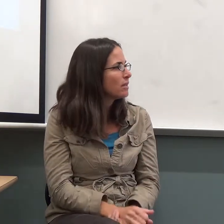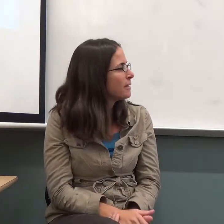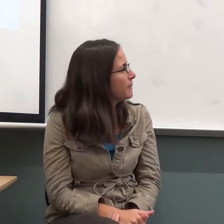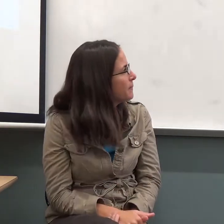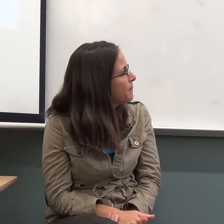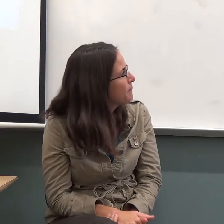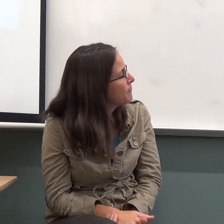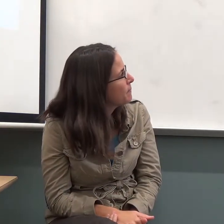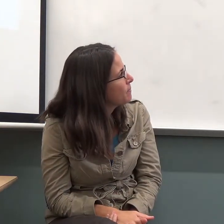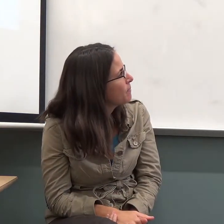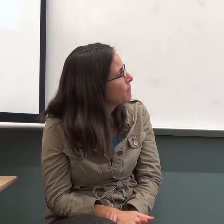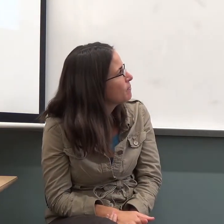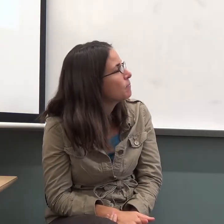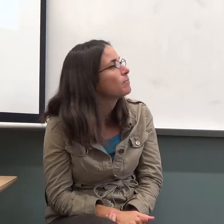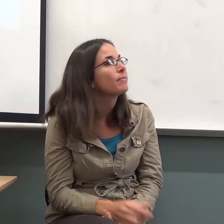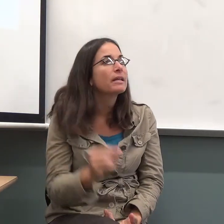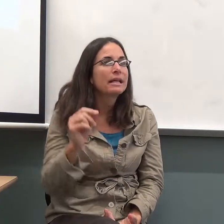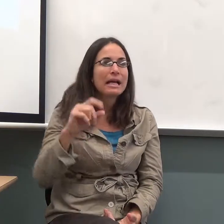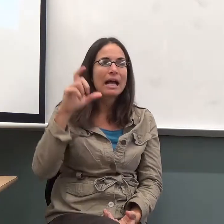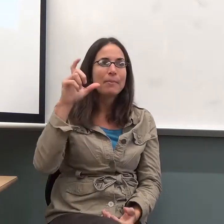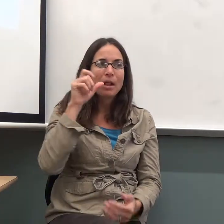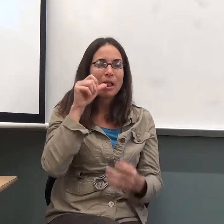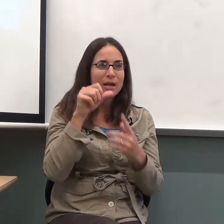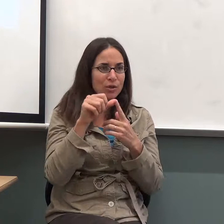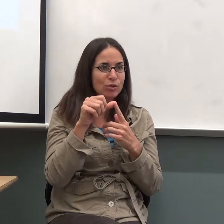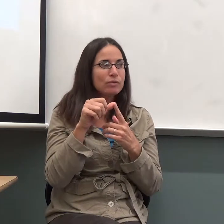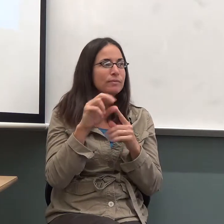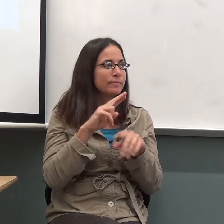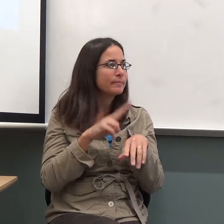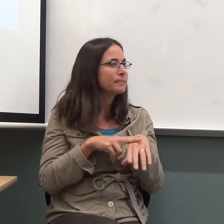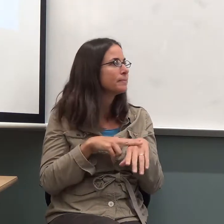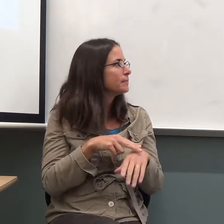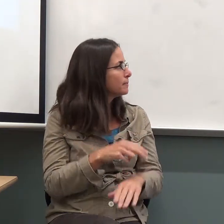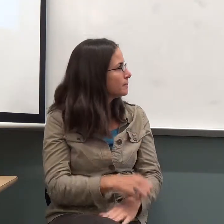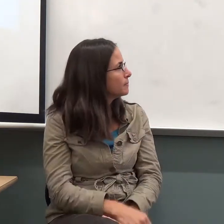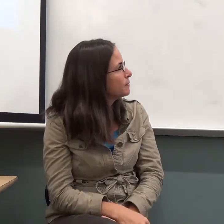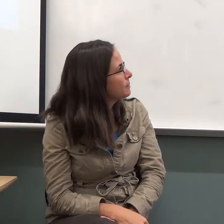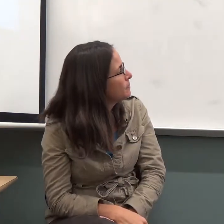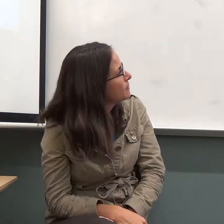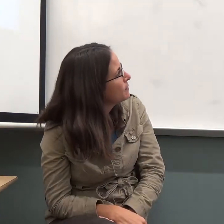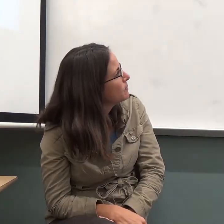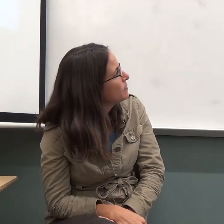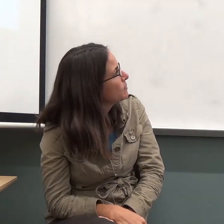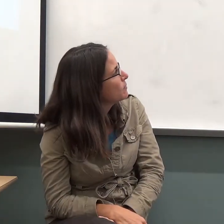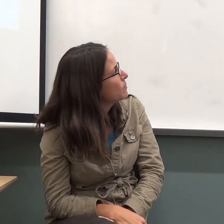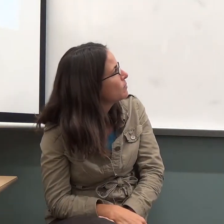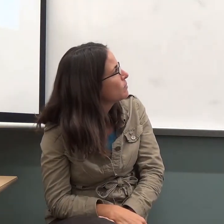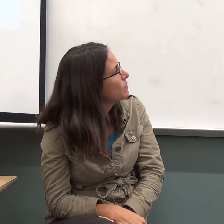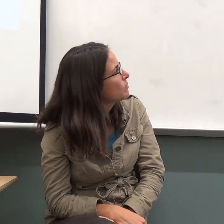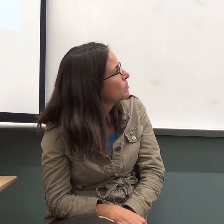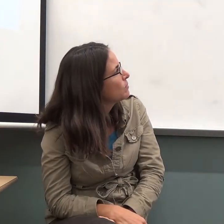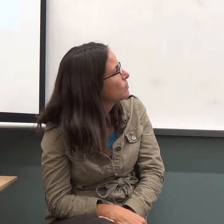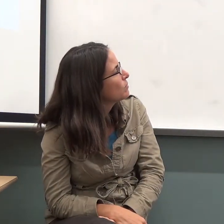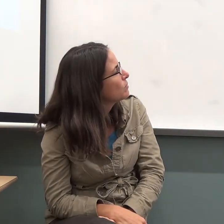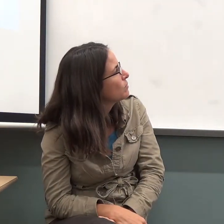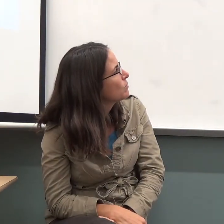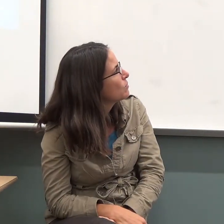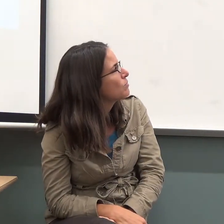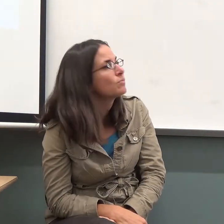Like capitalization. So let me ask you a question. Is our If I rearrange this sentence